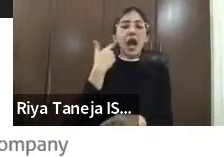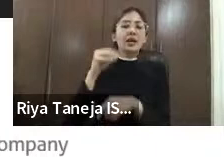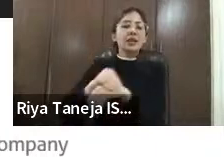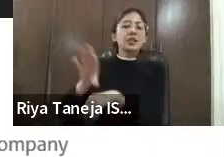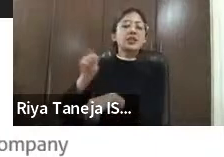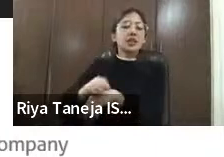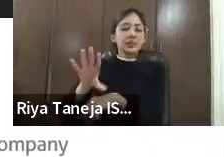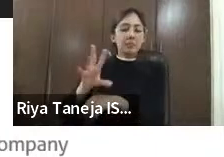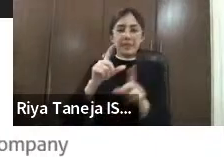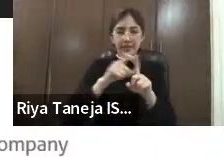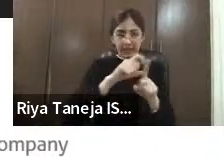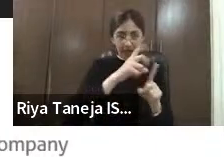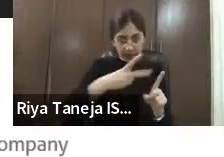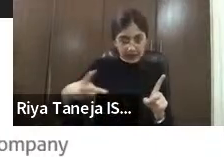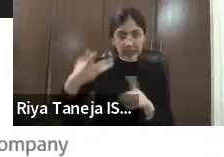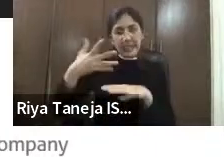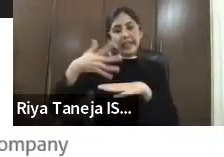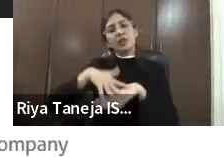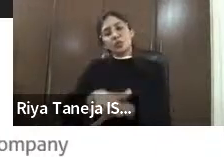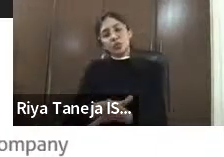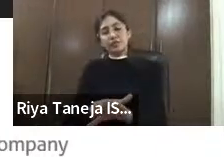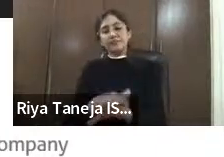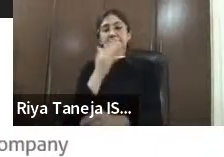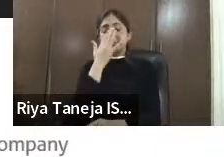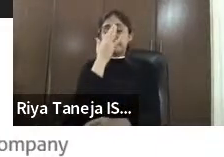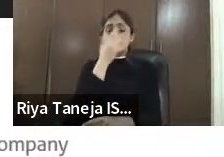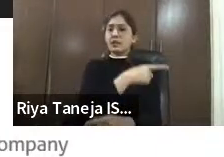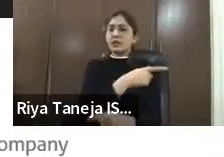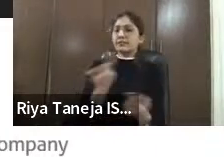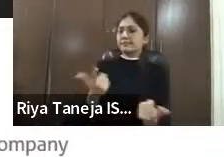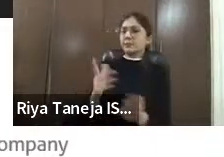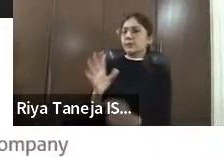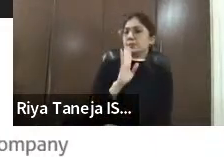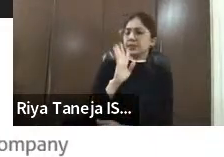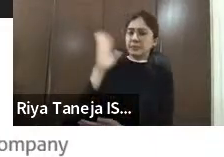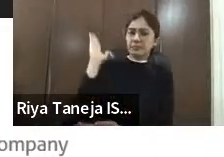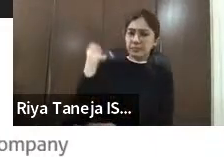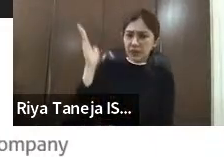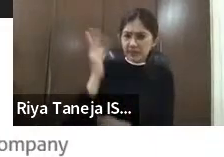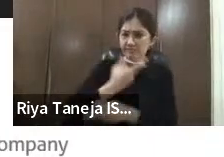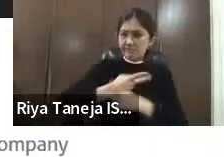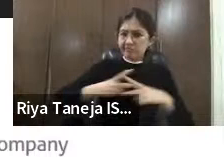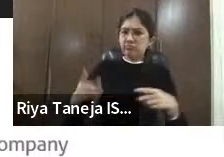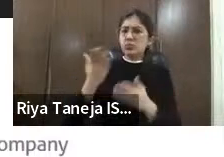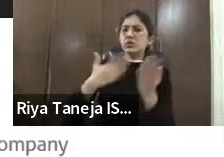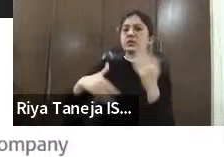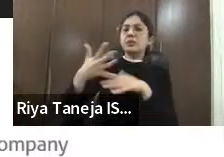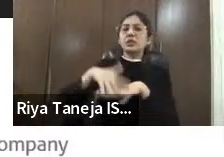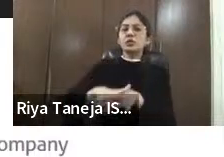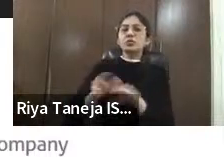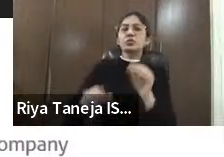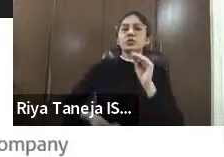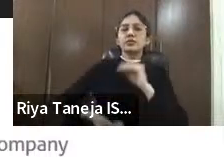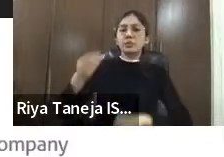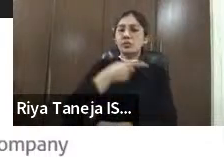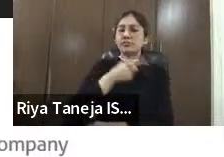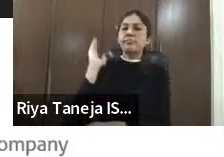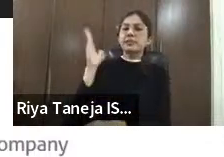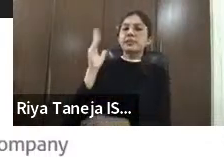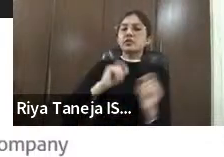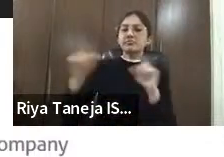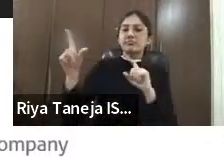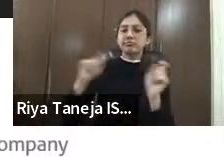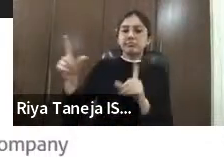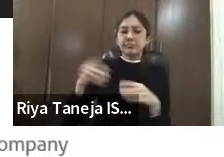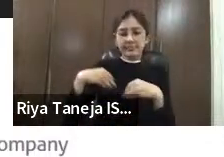she presents business cases for disability inclusion at the workplace. She helps companies